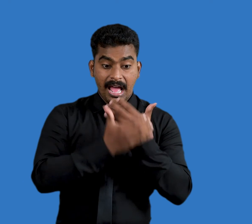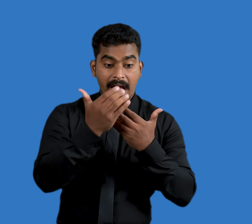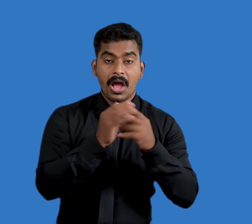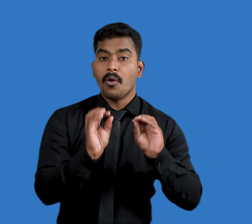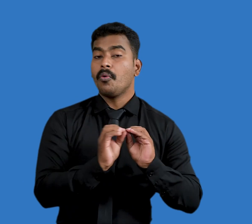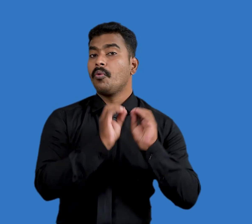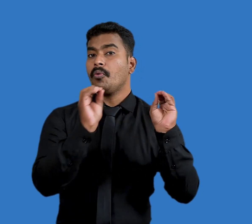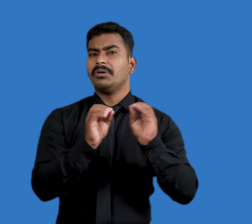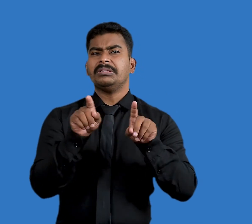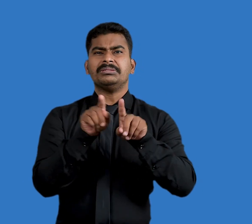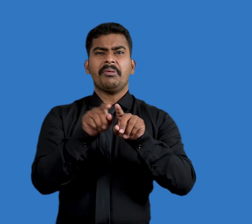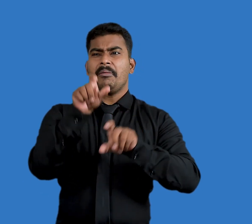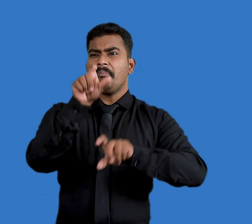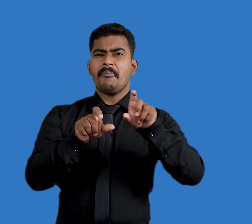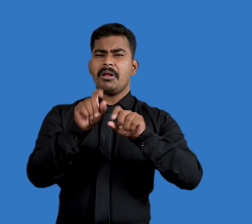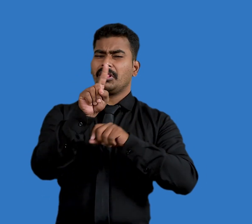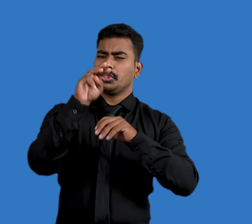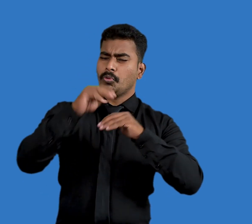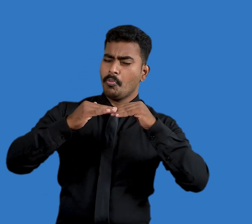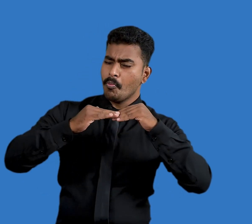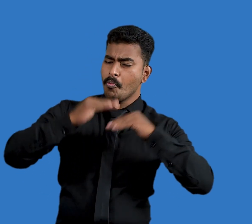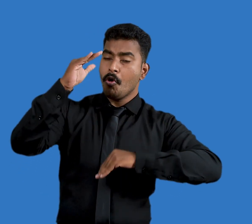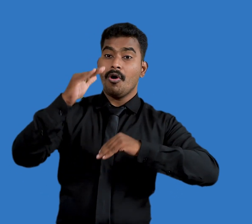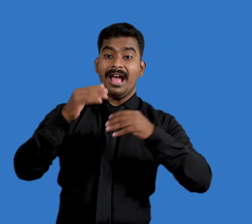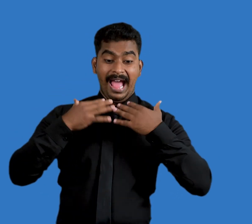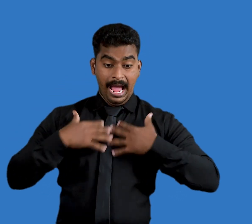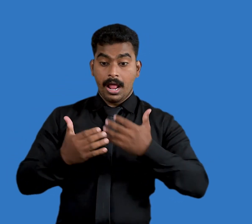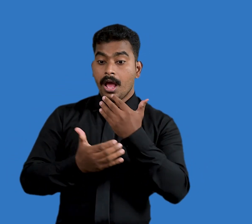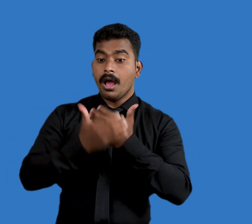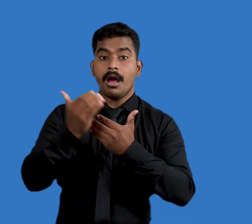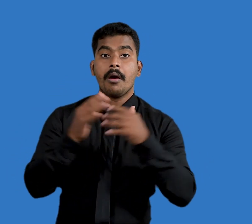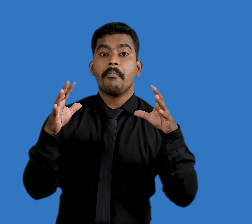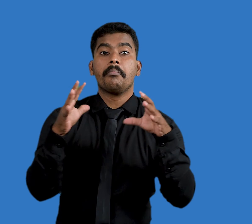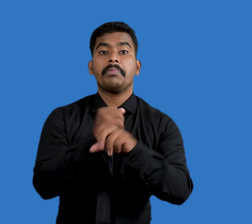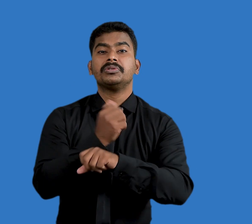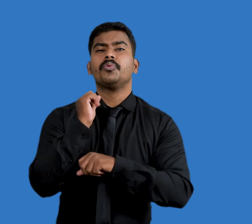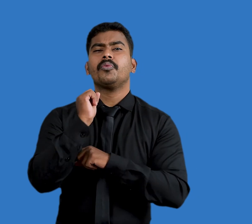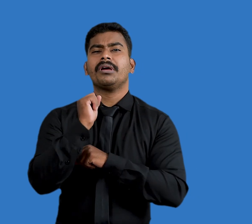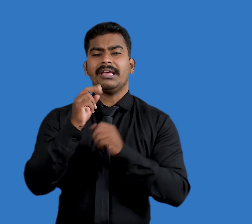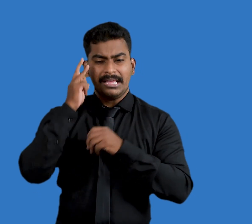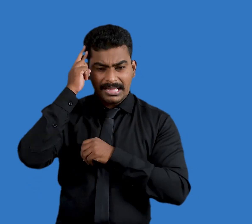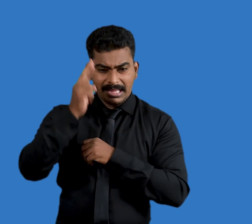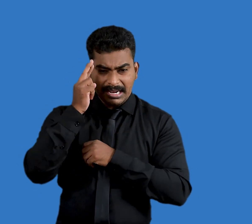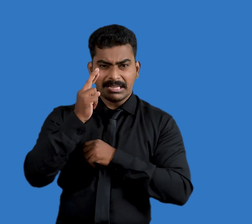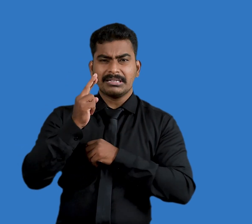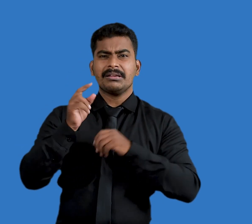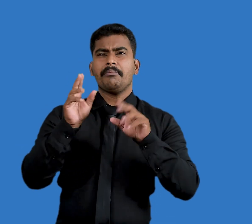bedbound or are elderly and living alone with no one to accompany them. An India population study